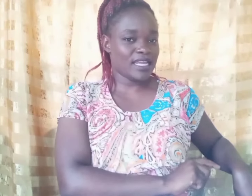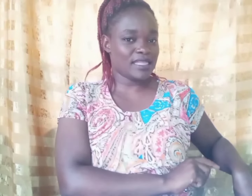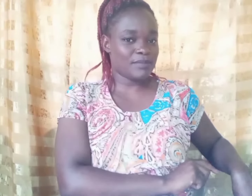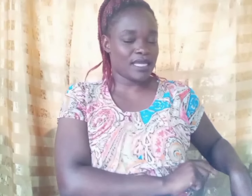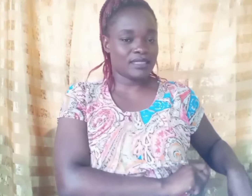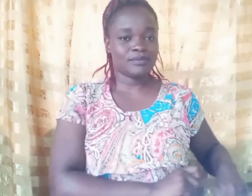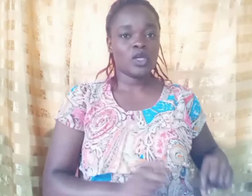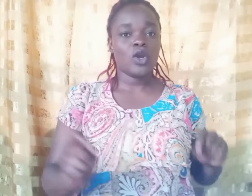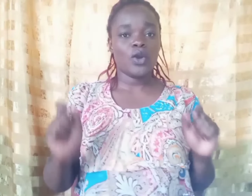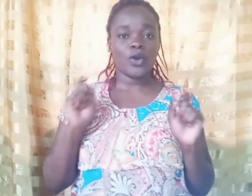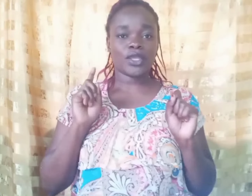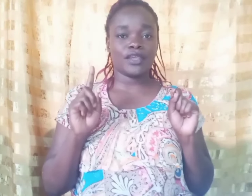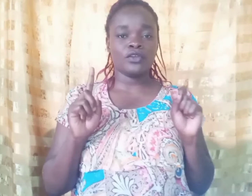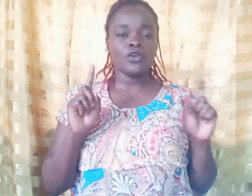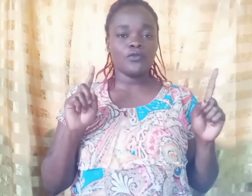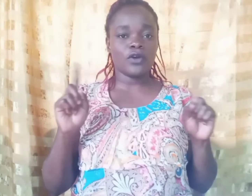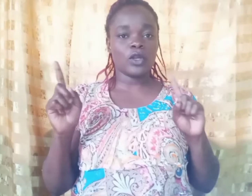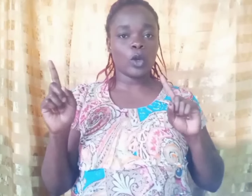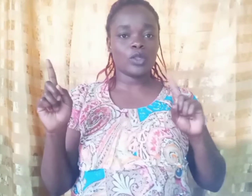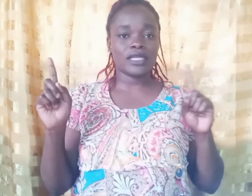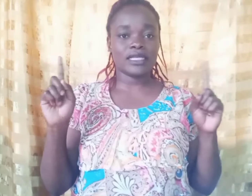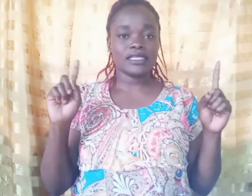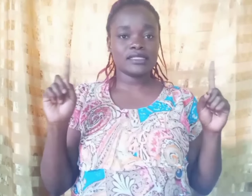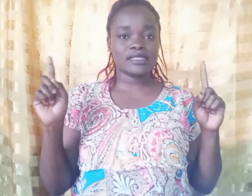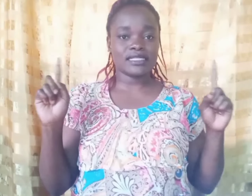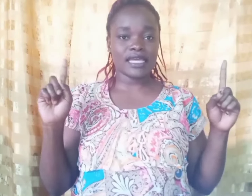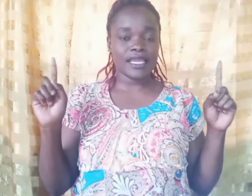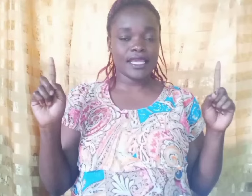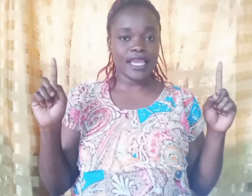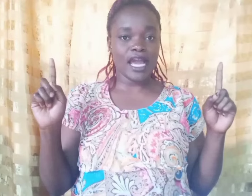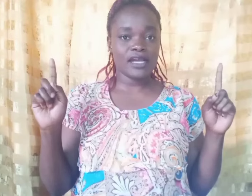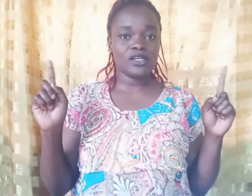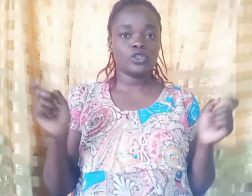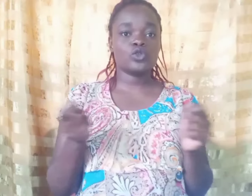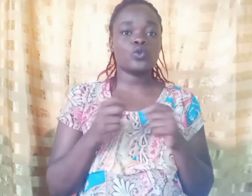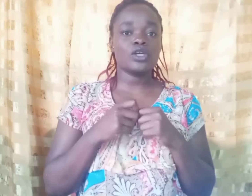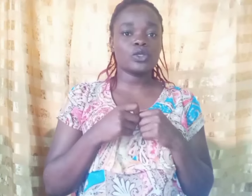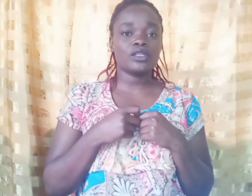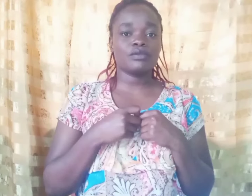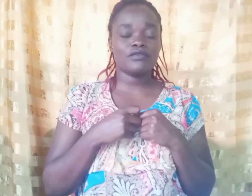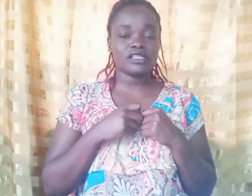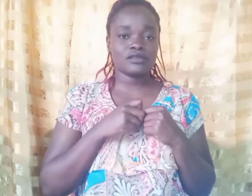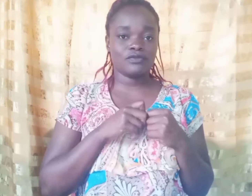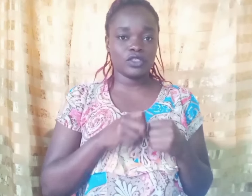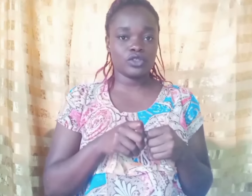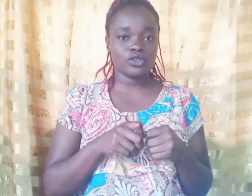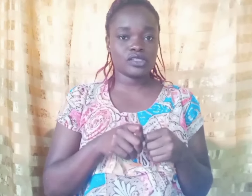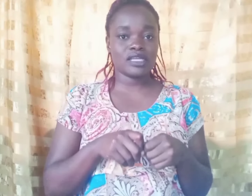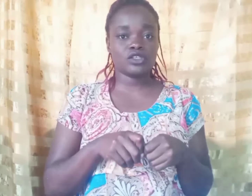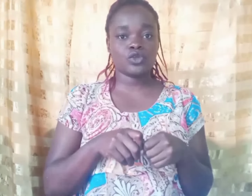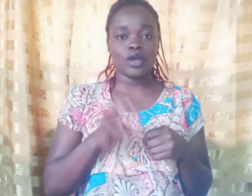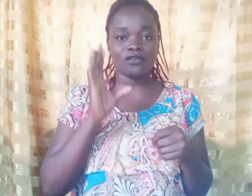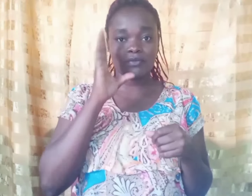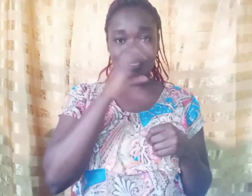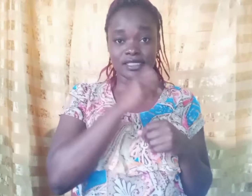Ring the bell. Okay, follow on the links that are here to watch on the previous videos that you have missed.